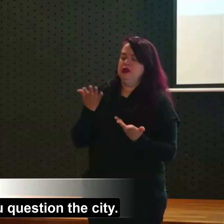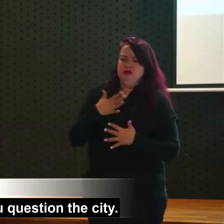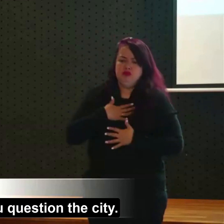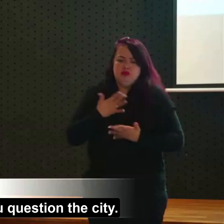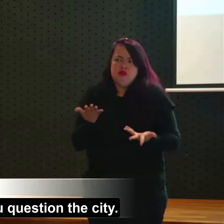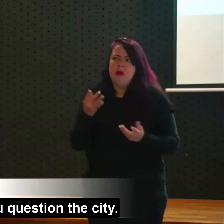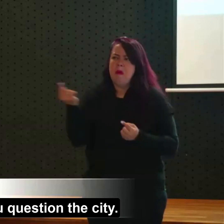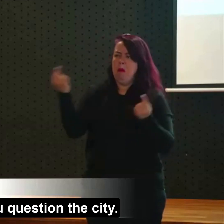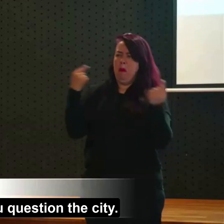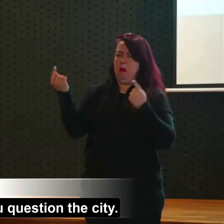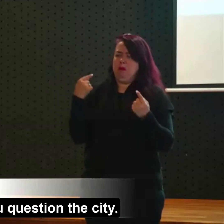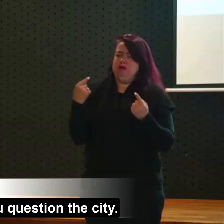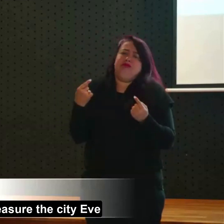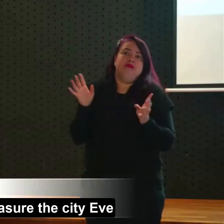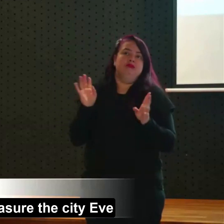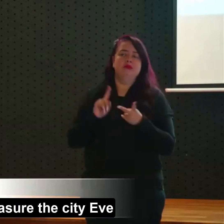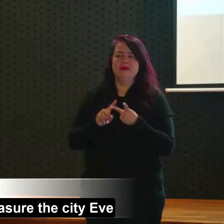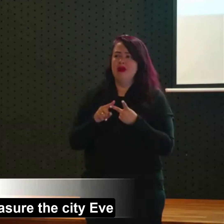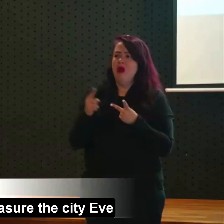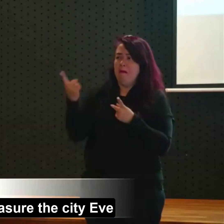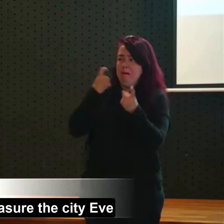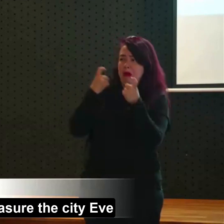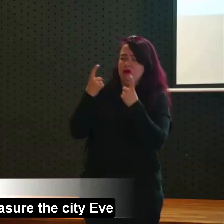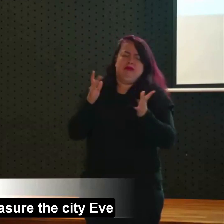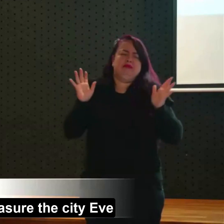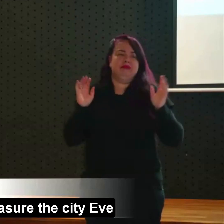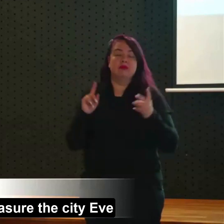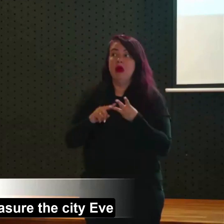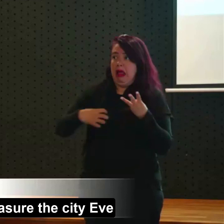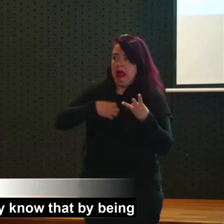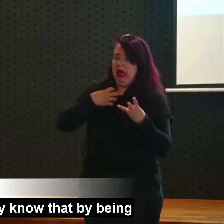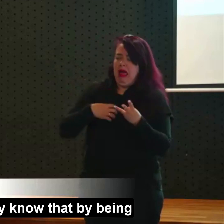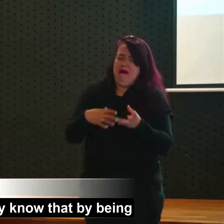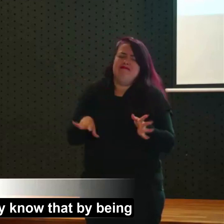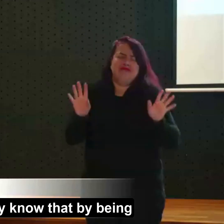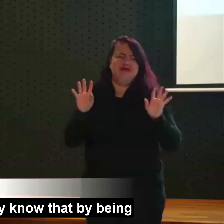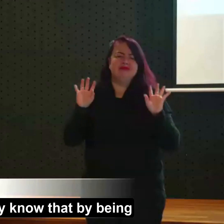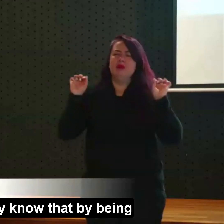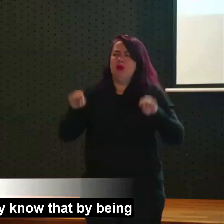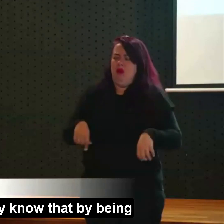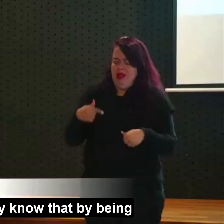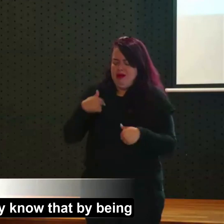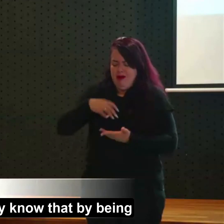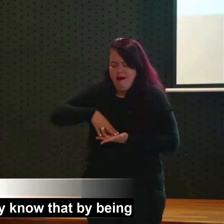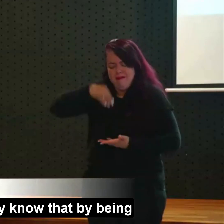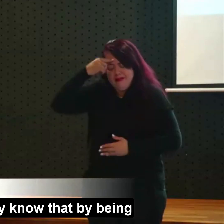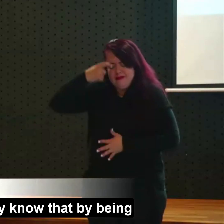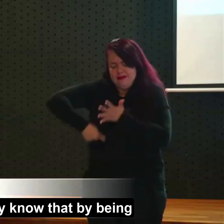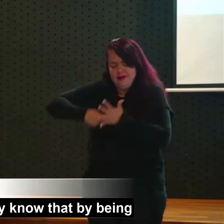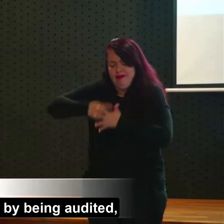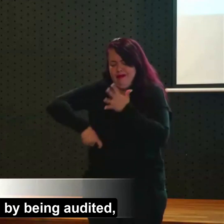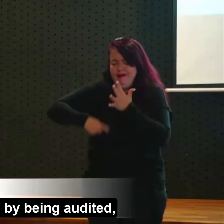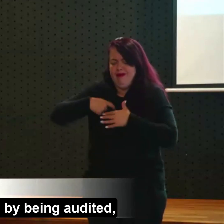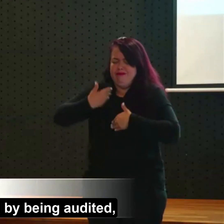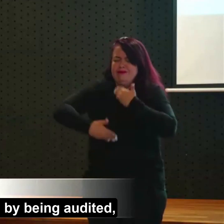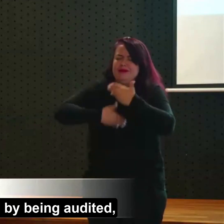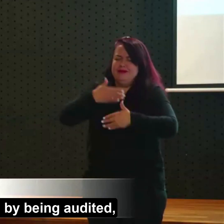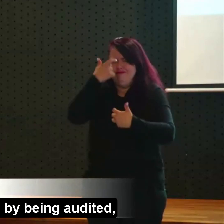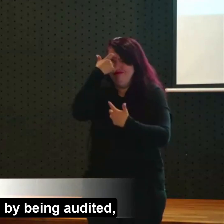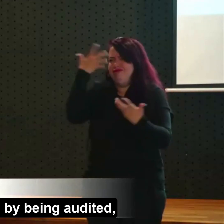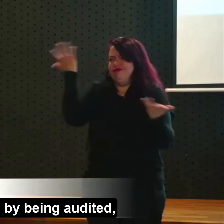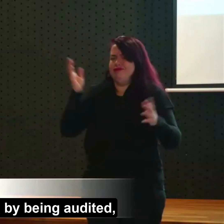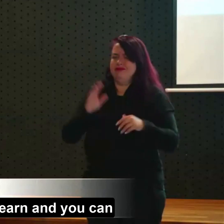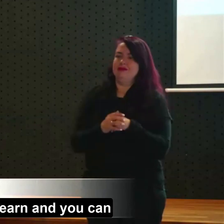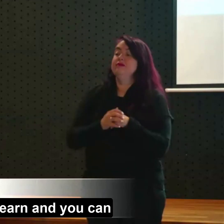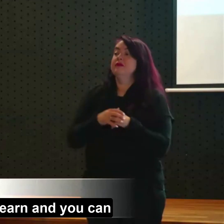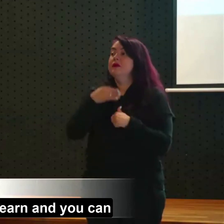care if you question the city, if you measure the city, because they know that by being measured, by